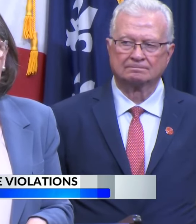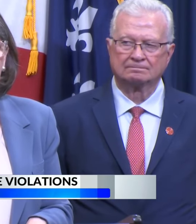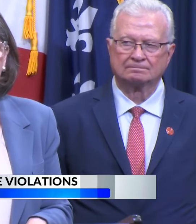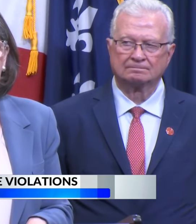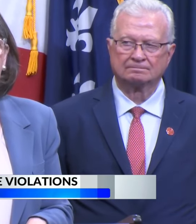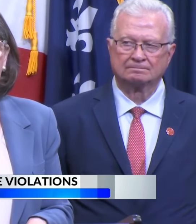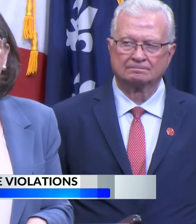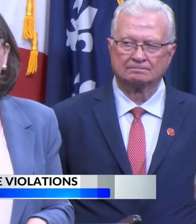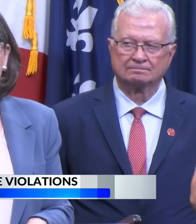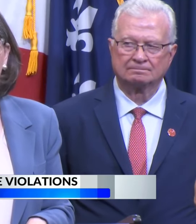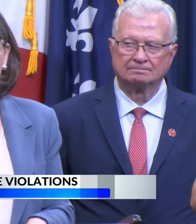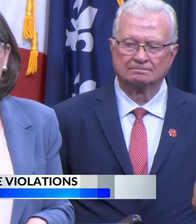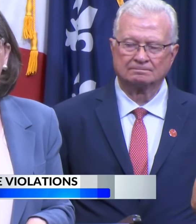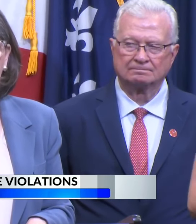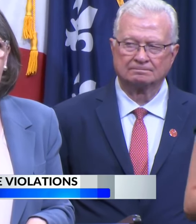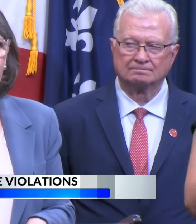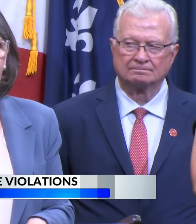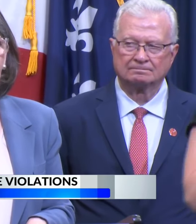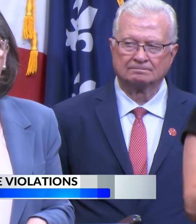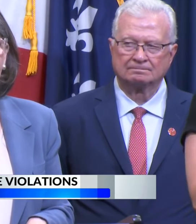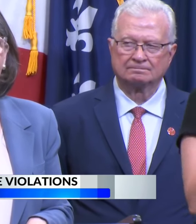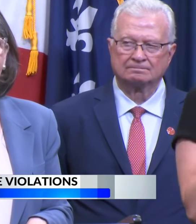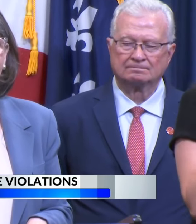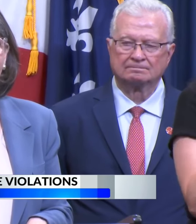contractor in place ready to aid.